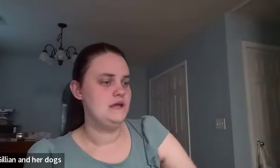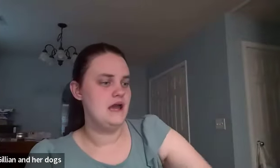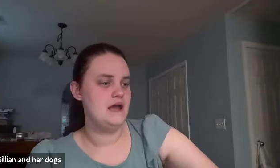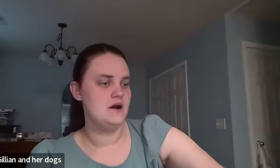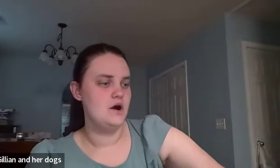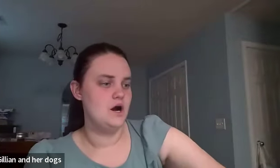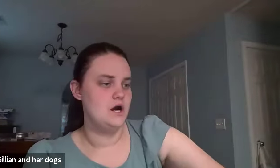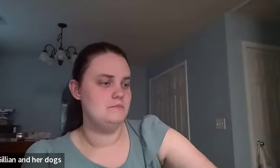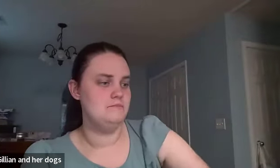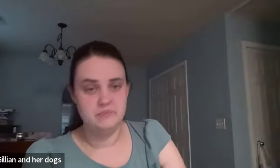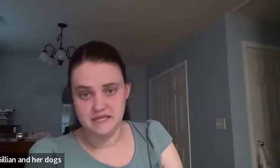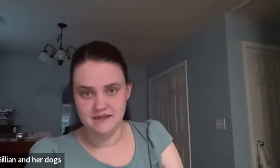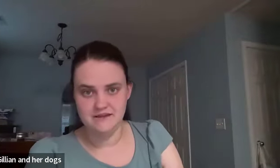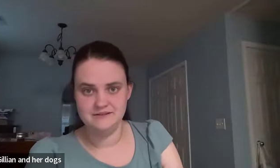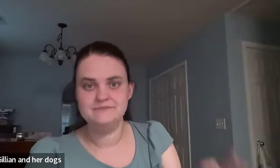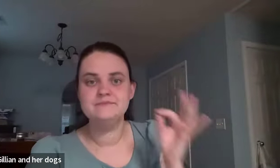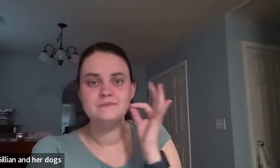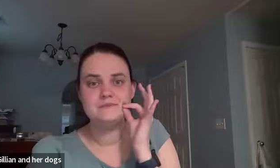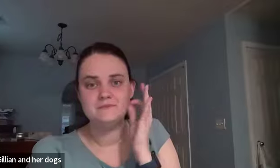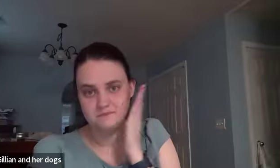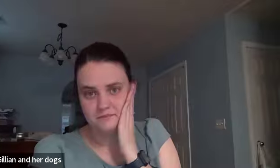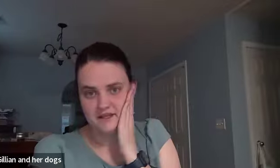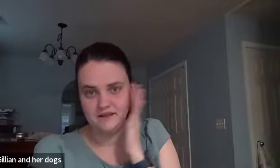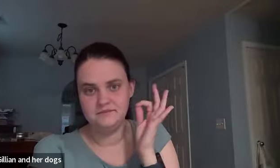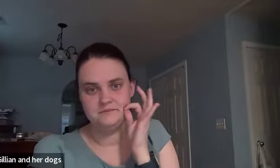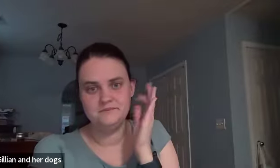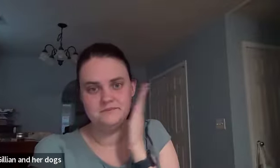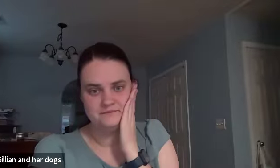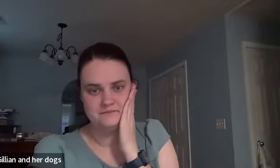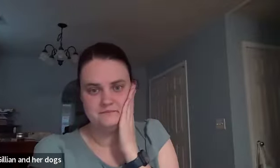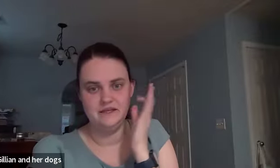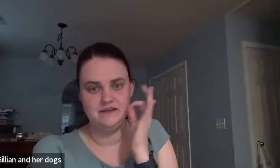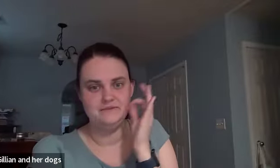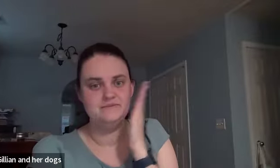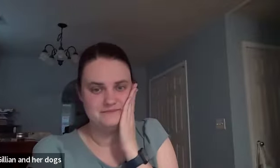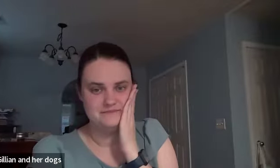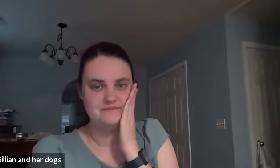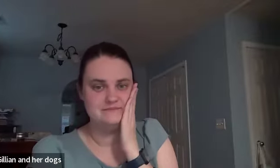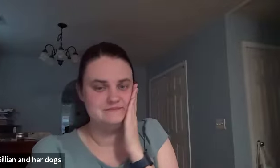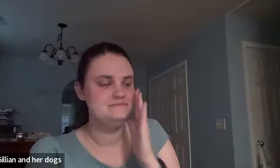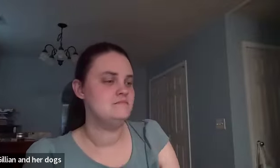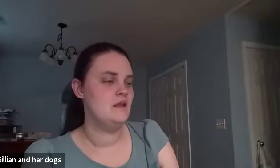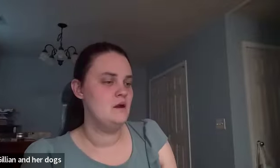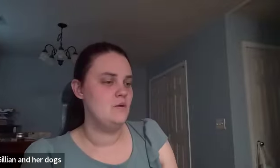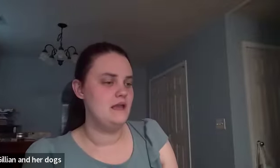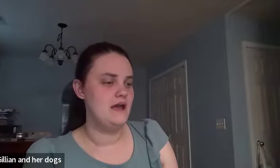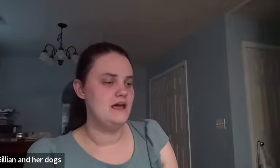We had our bee, bee, bee. We had